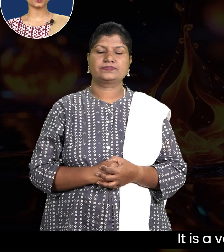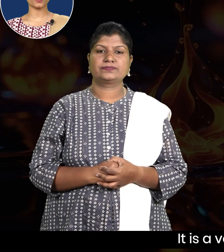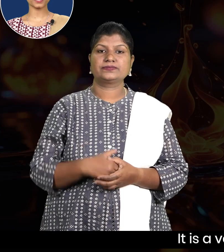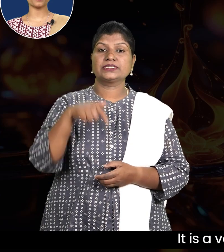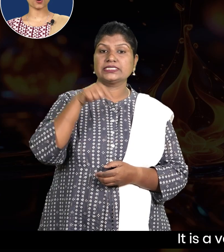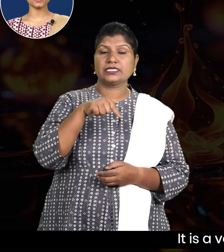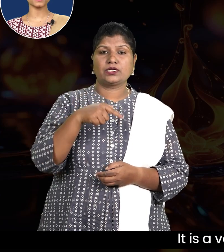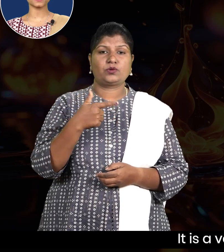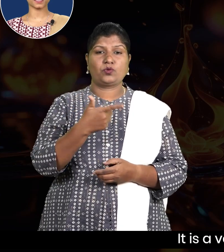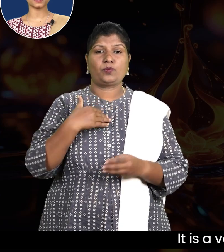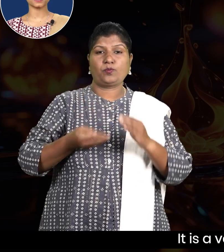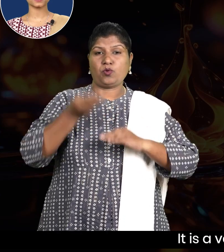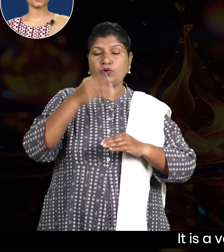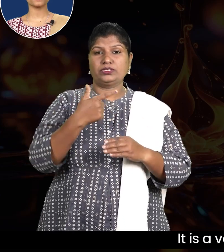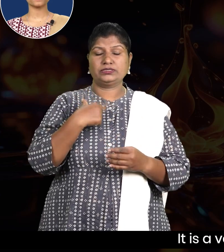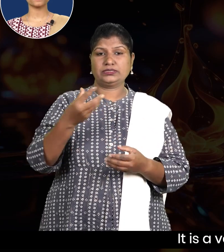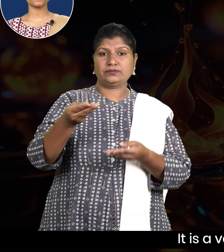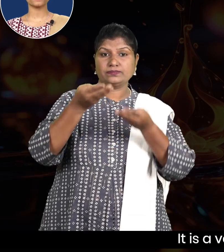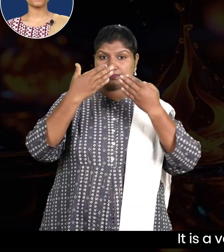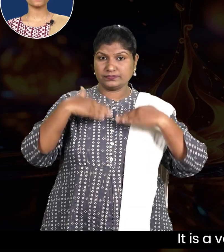It is a very poisonous gas.